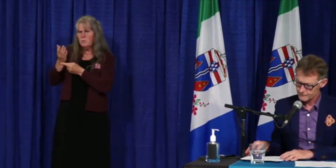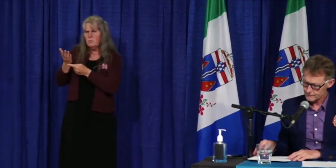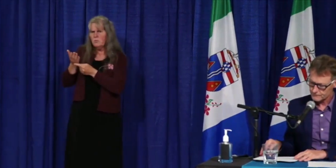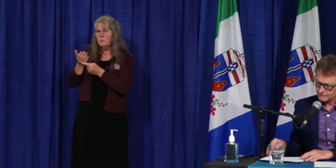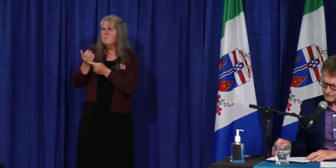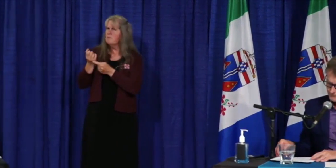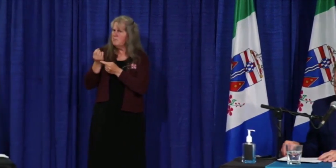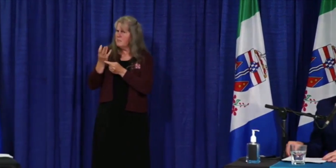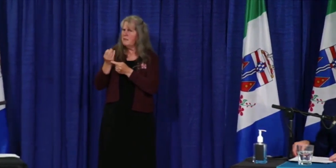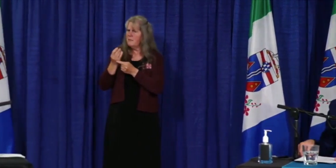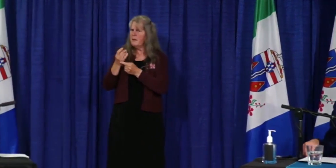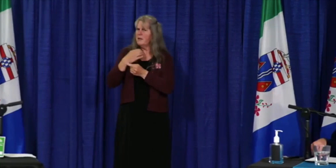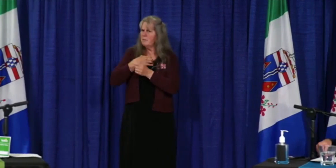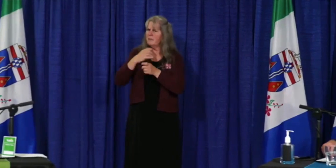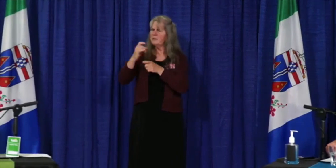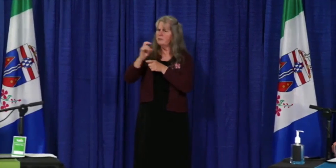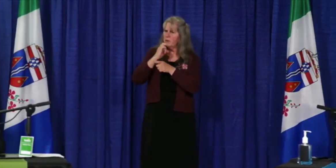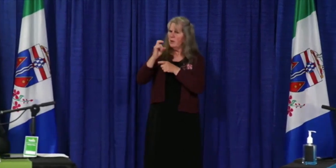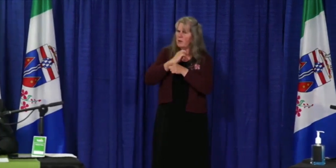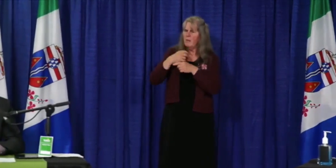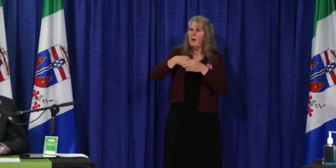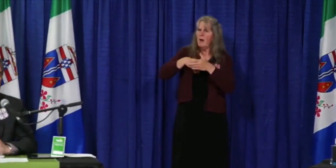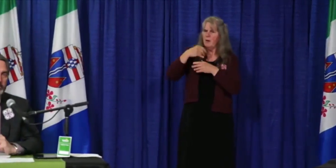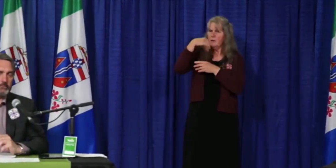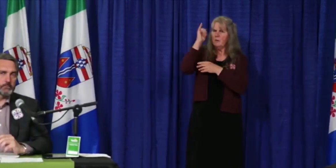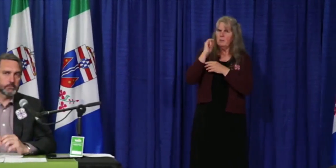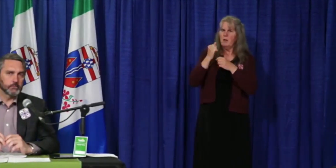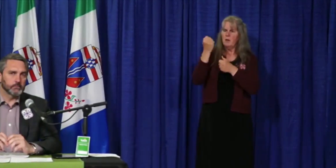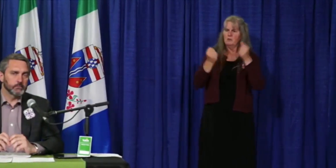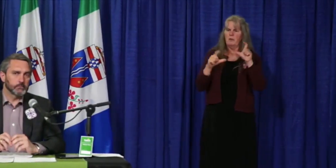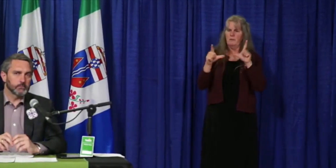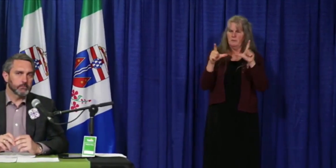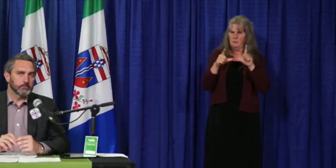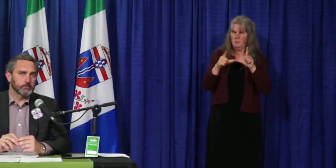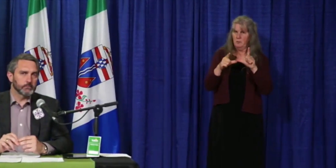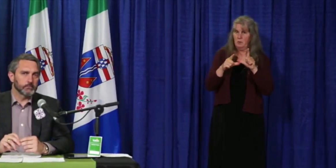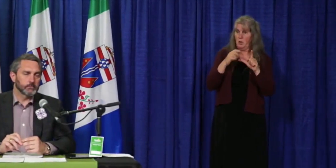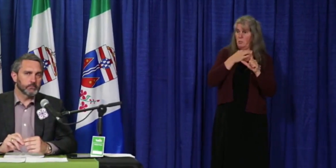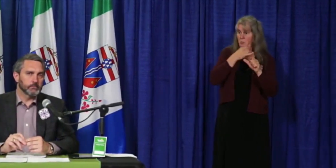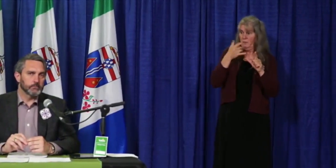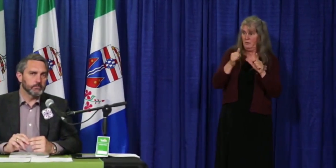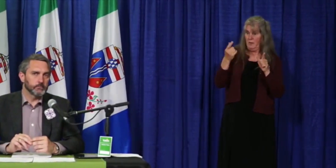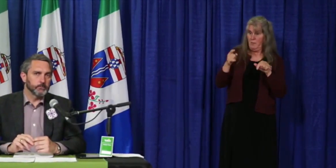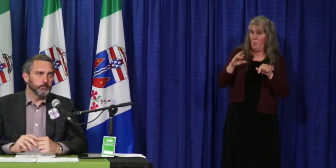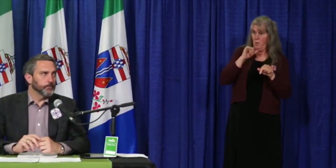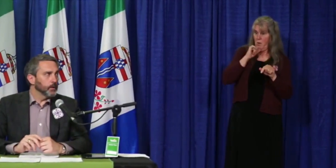quite a few being made in relation to out-of-territory license plates, and I'm just wondering if that's still happening.